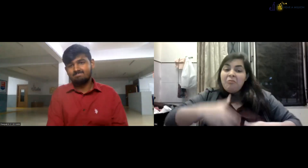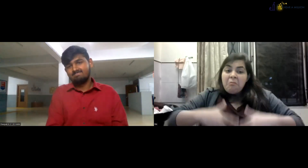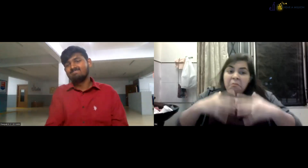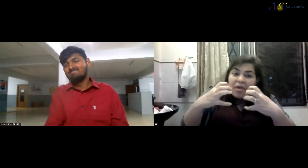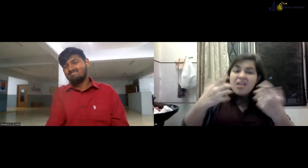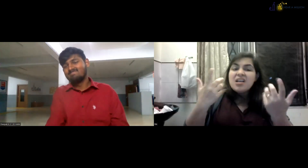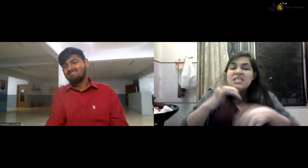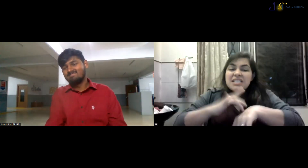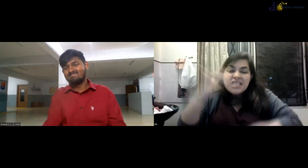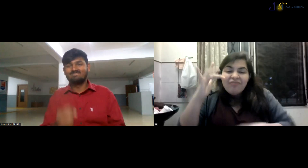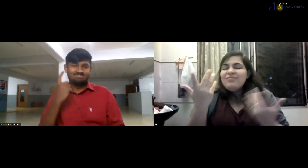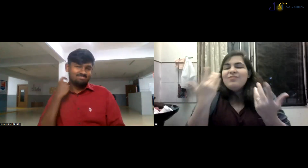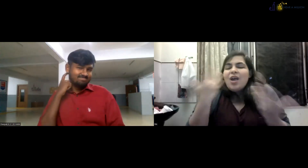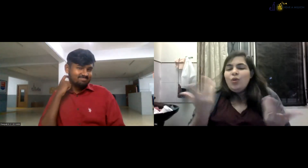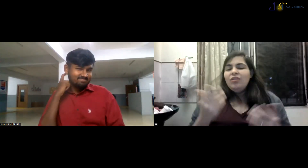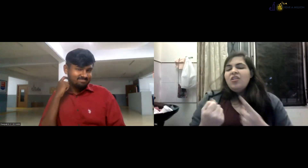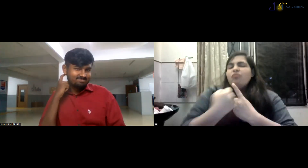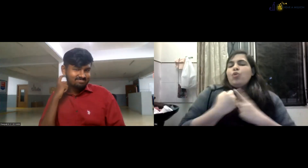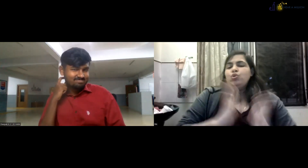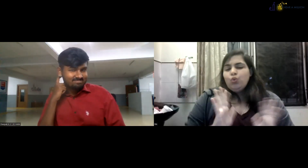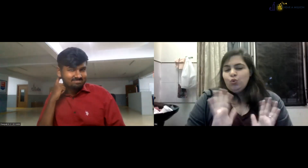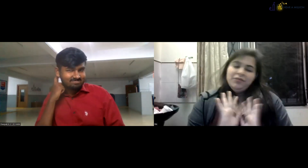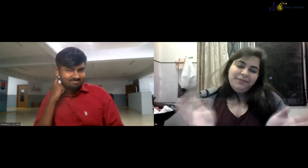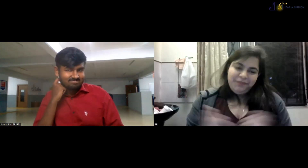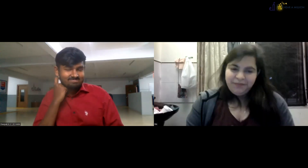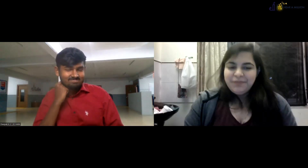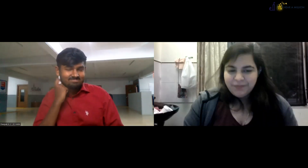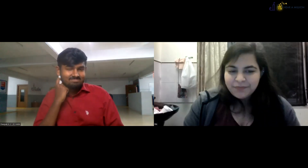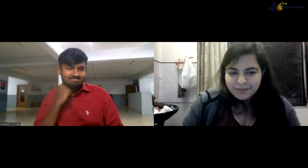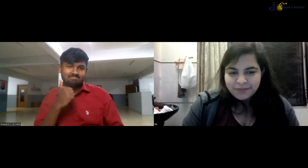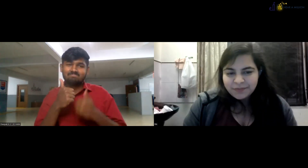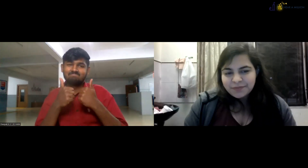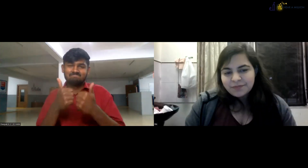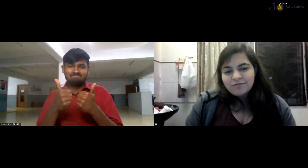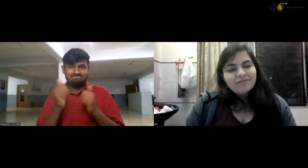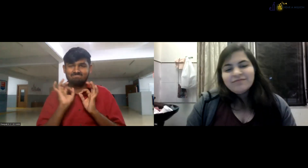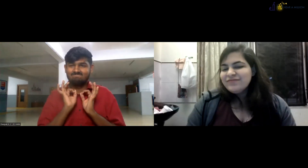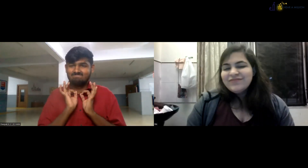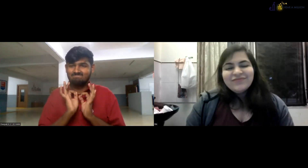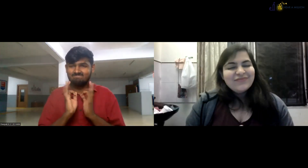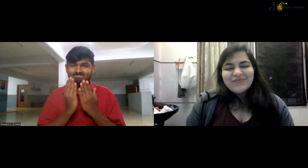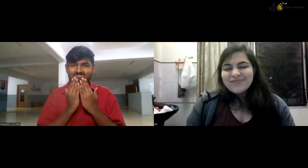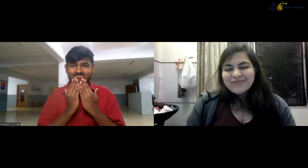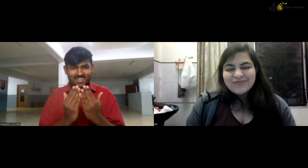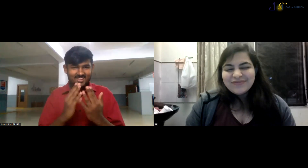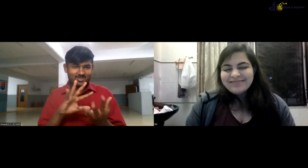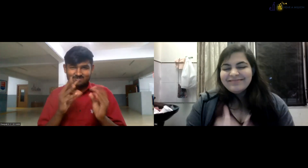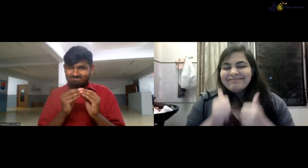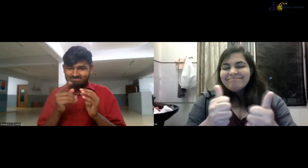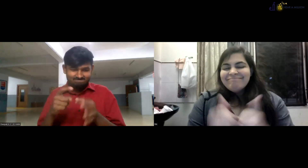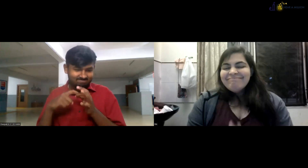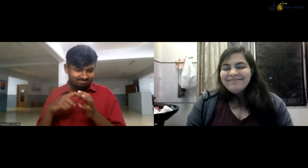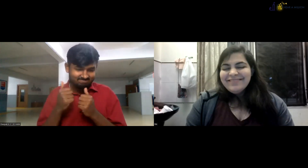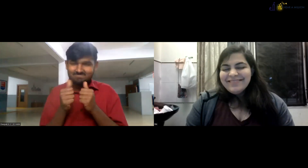yourself. Yes, so it depends. Some people, they are might be sensitive towards some cuisines also.